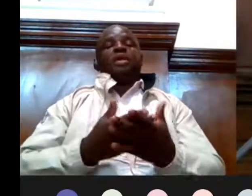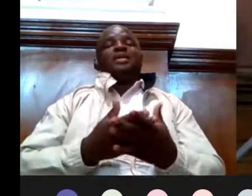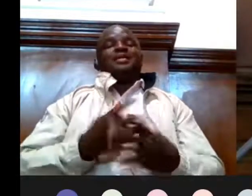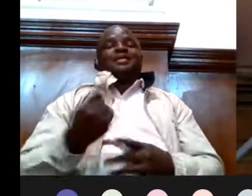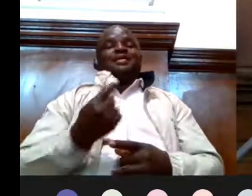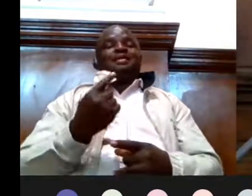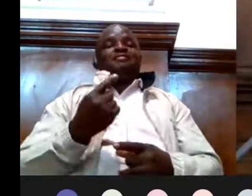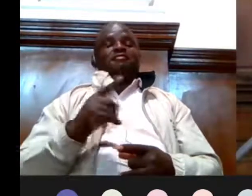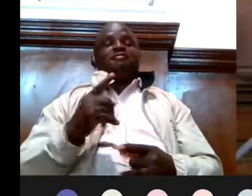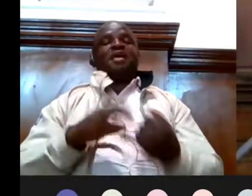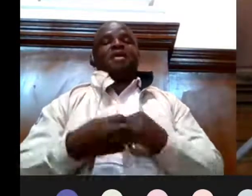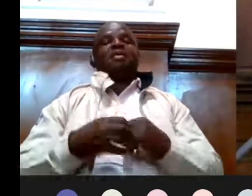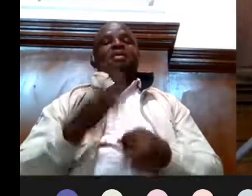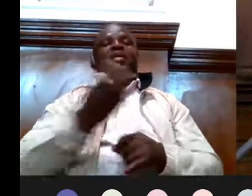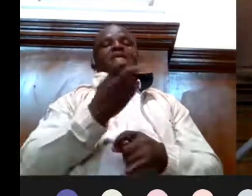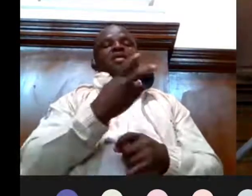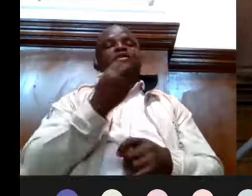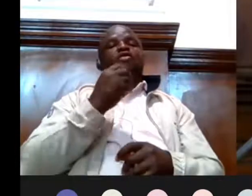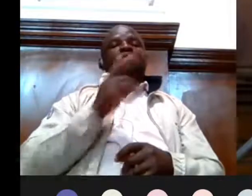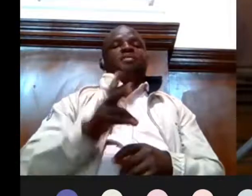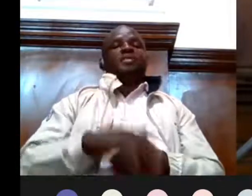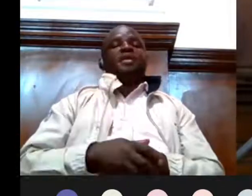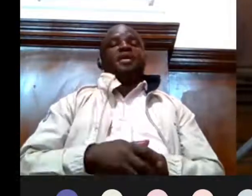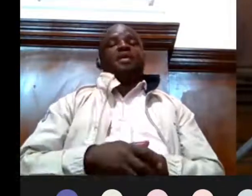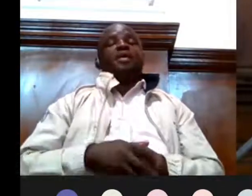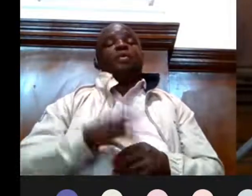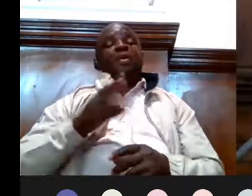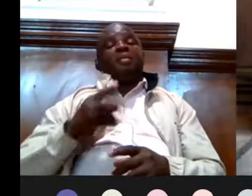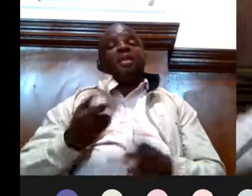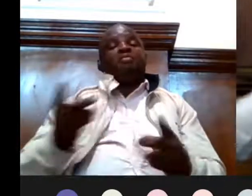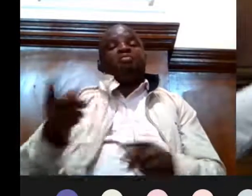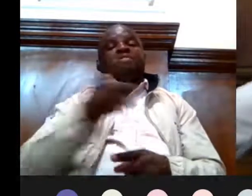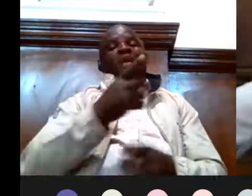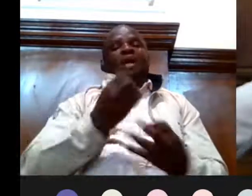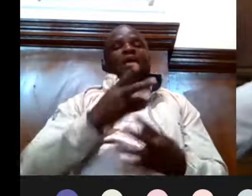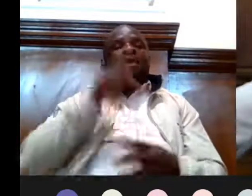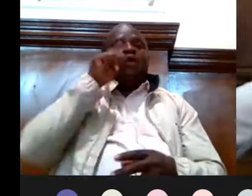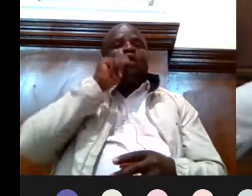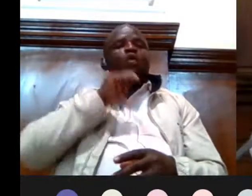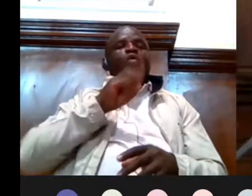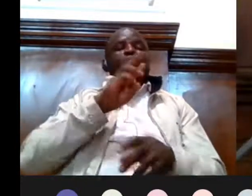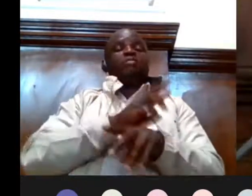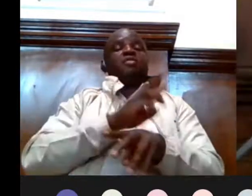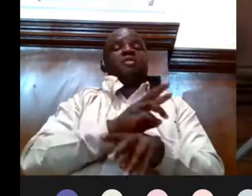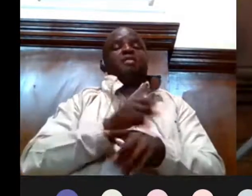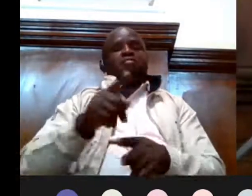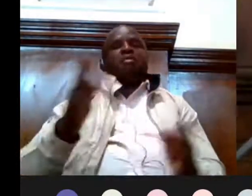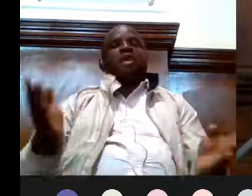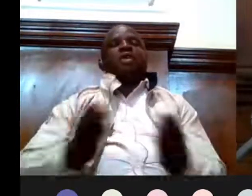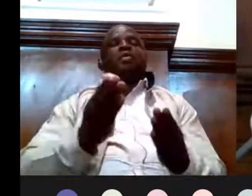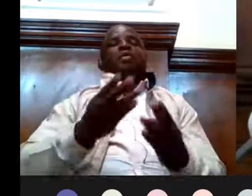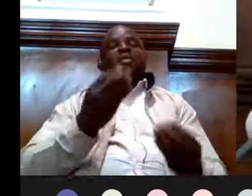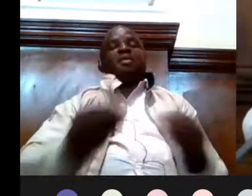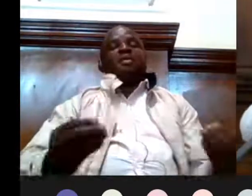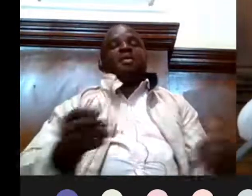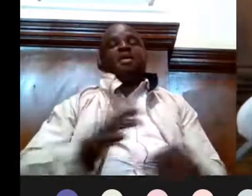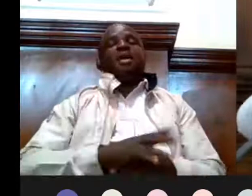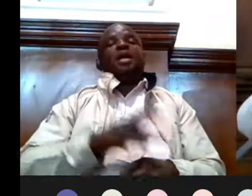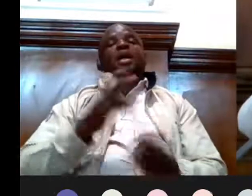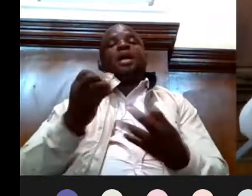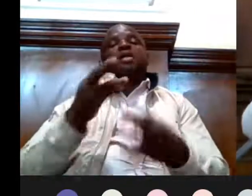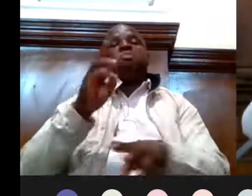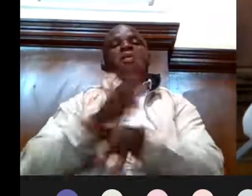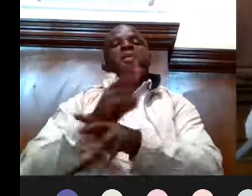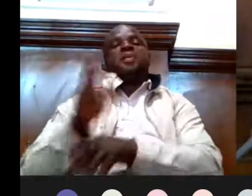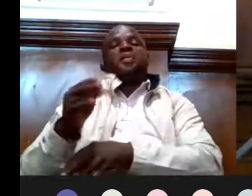food again tonight. Many of these women are grannies who must look after grandchildren, while their mother is